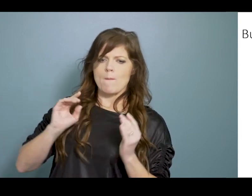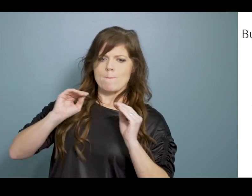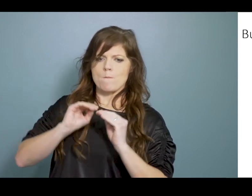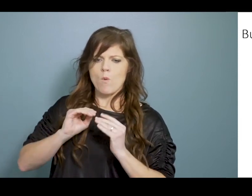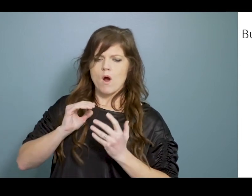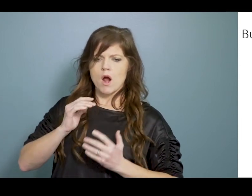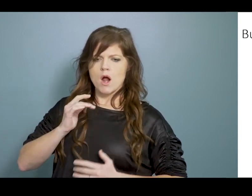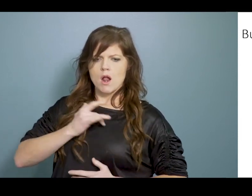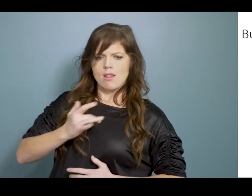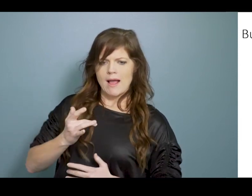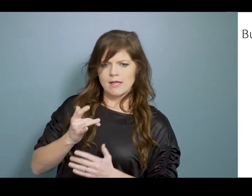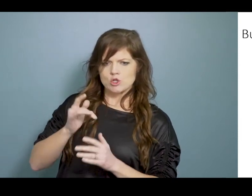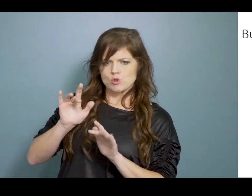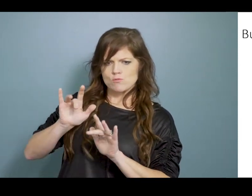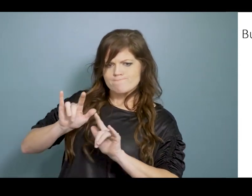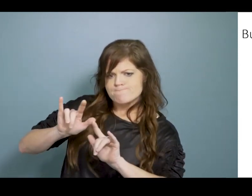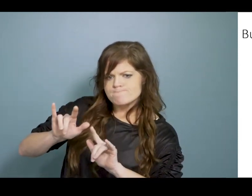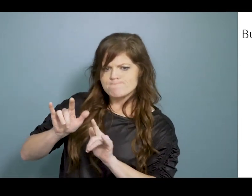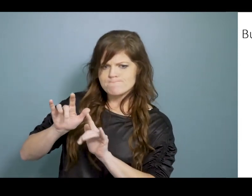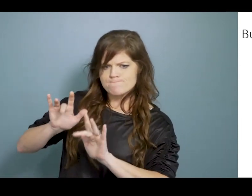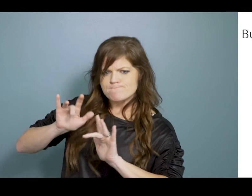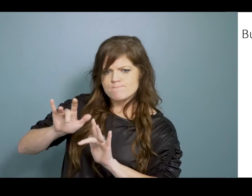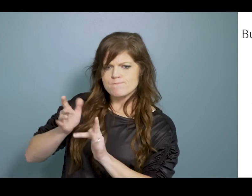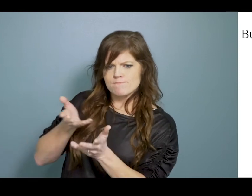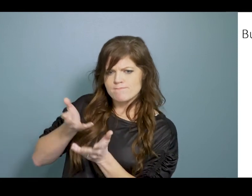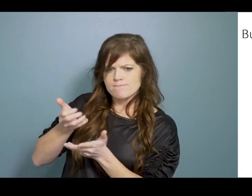they're coming from and wanting them to have